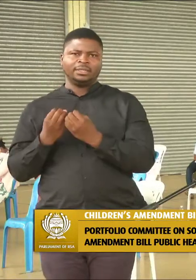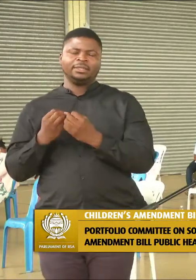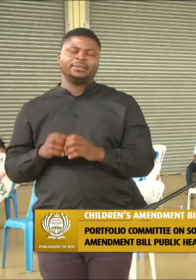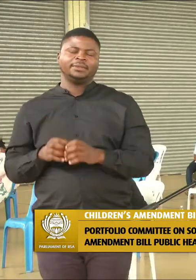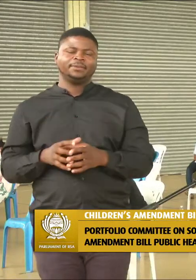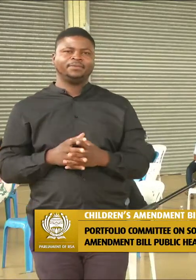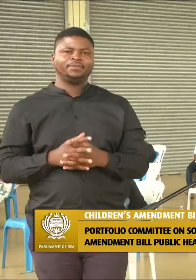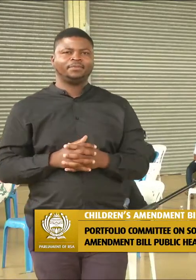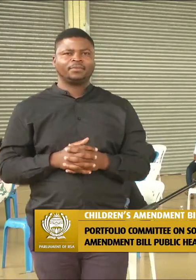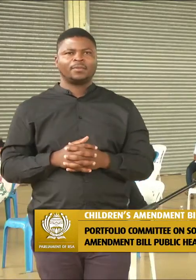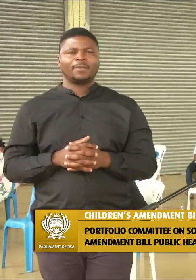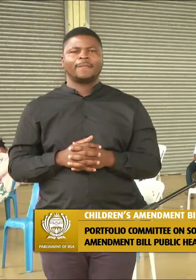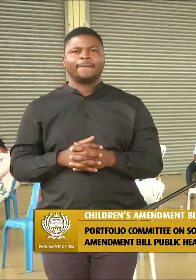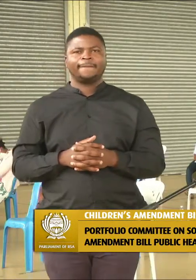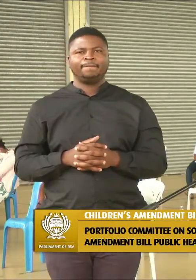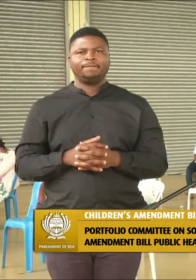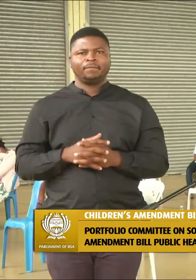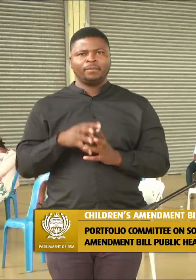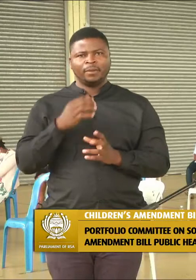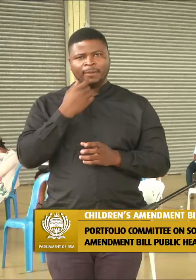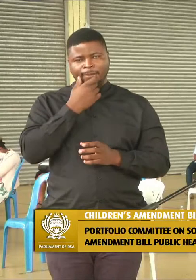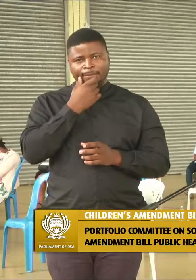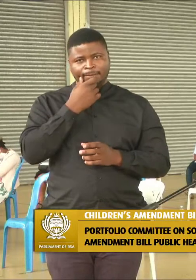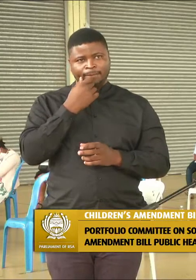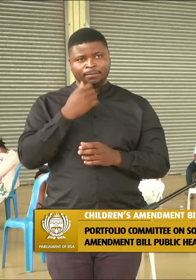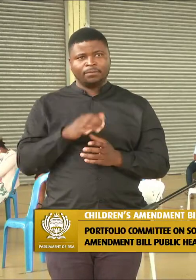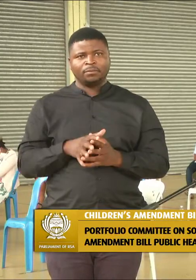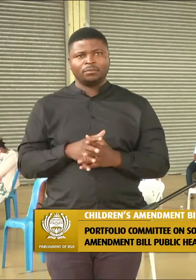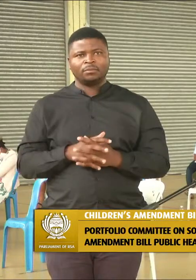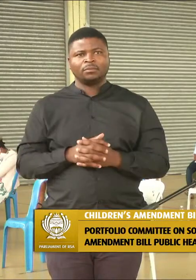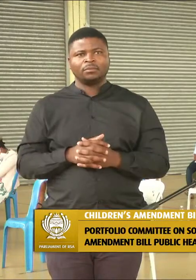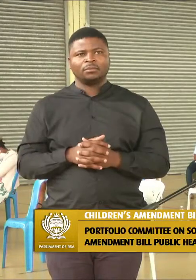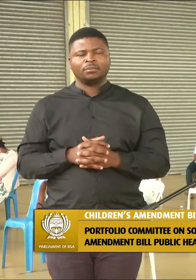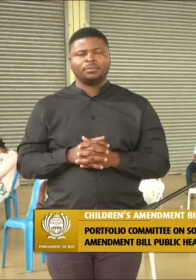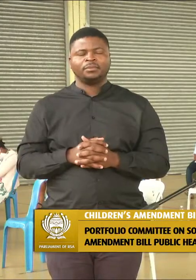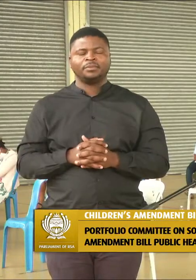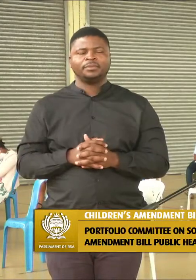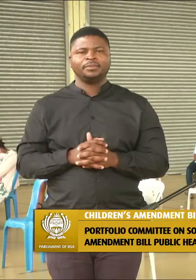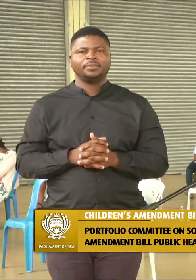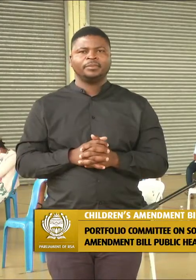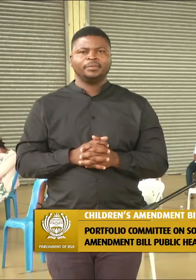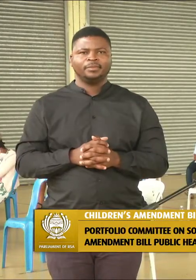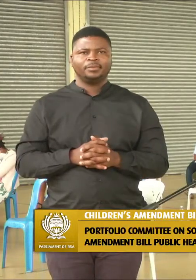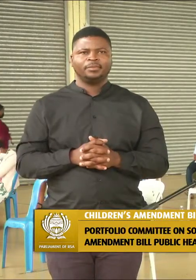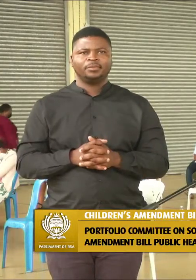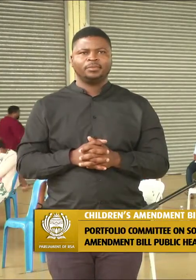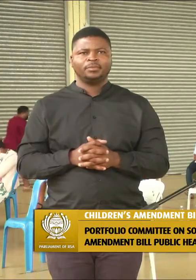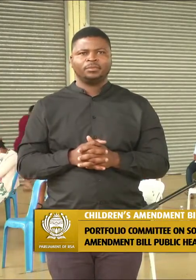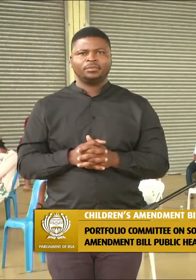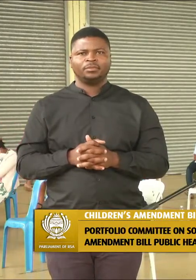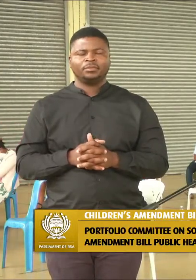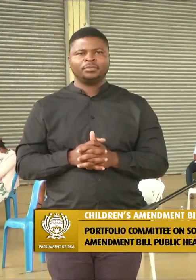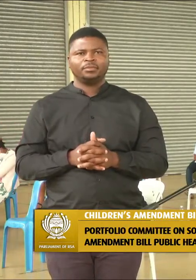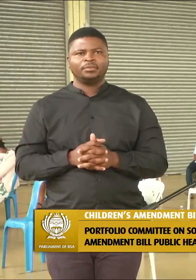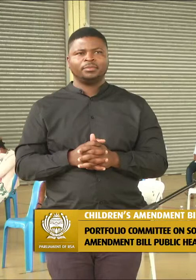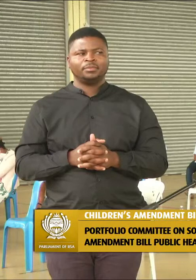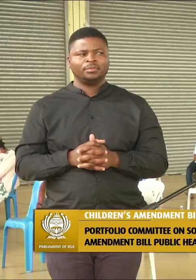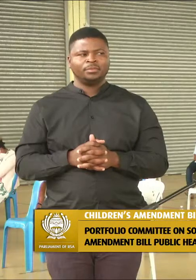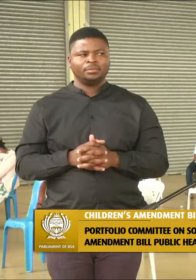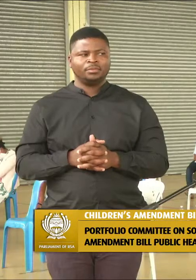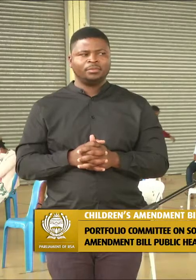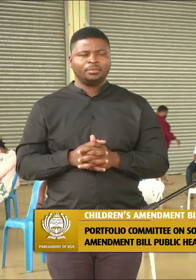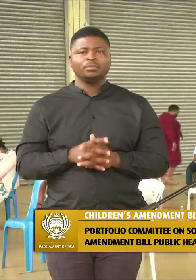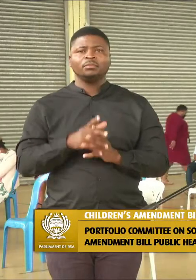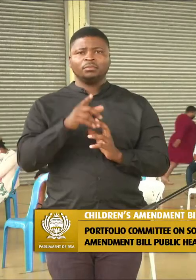ukuze ngikhulumele labo abangakwazi ukuthi bayikhulumele izingane ezisencane. To voice